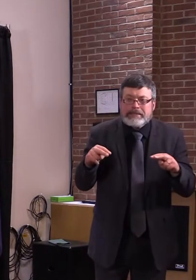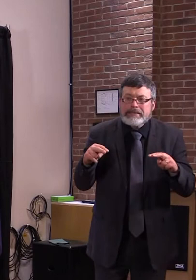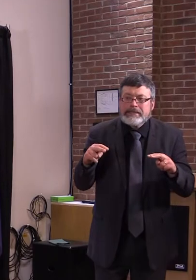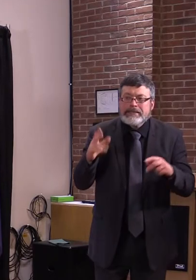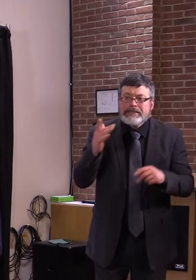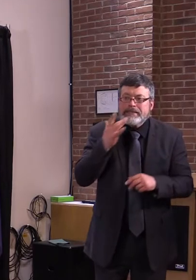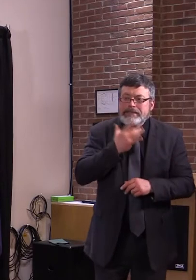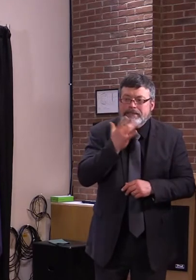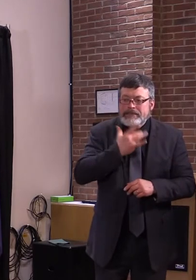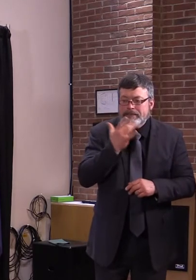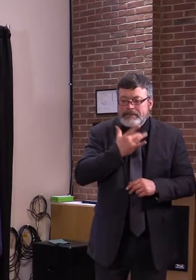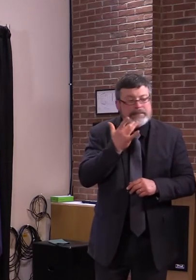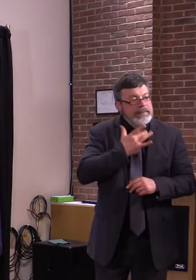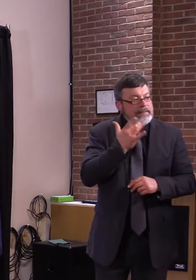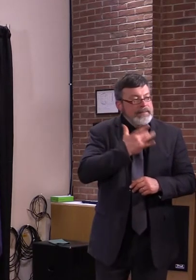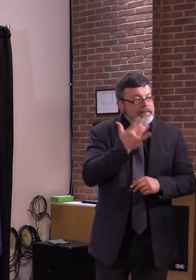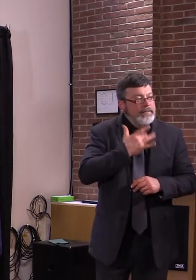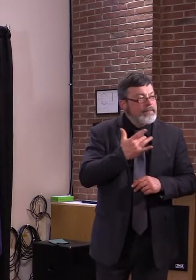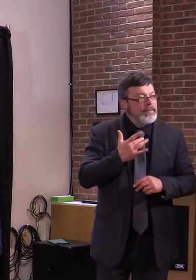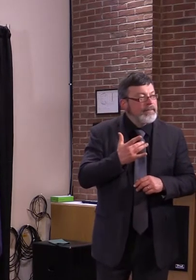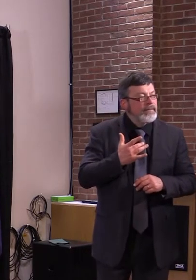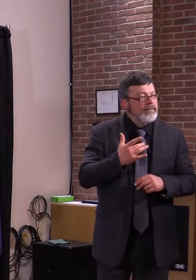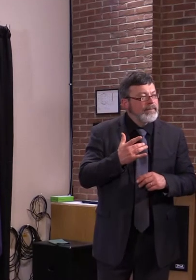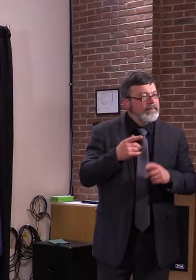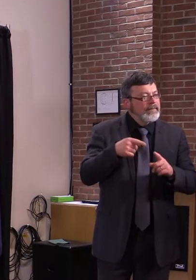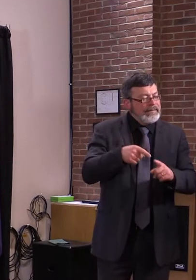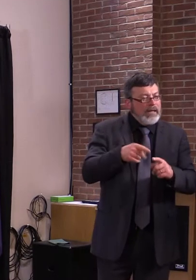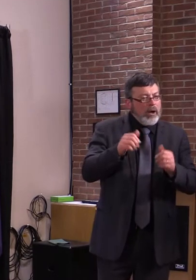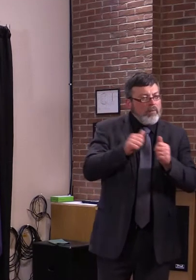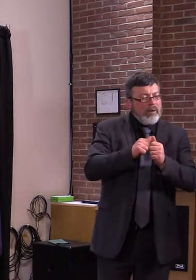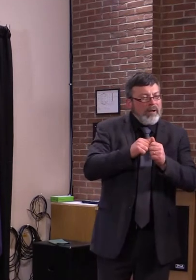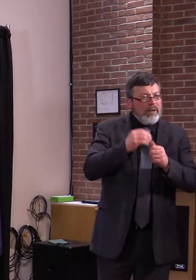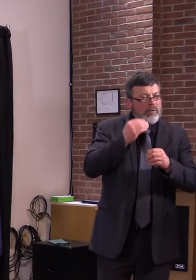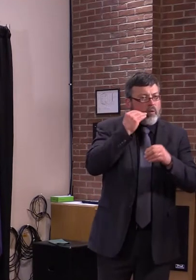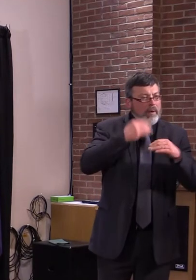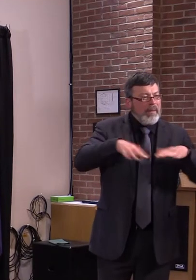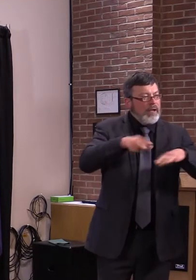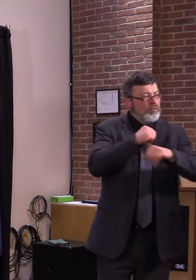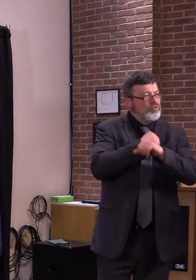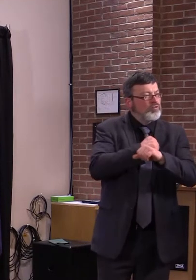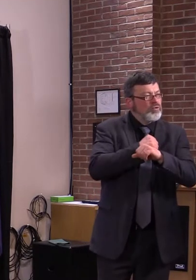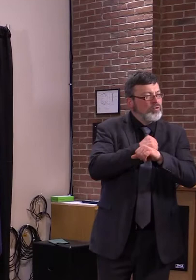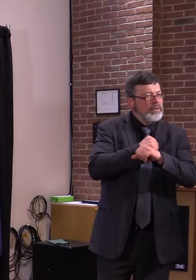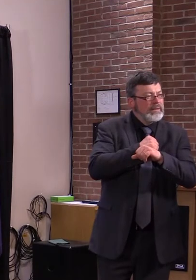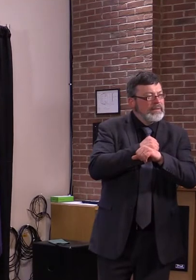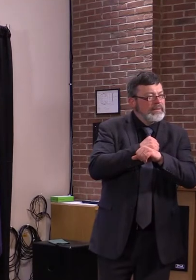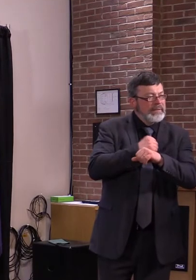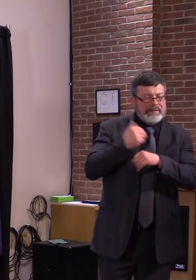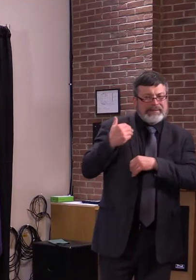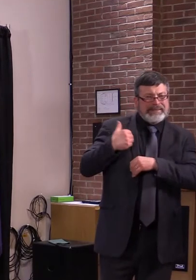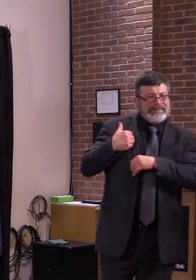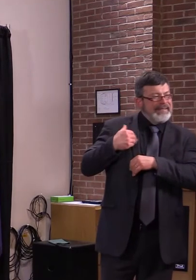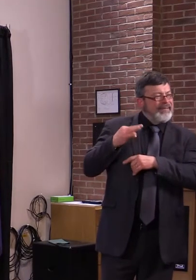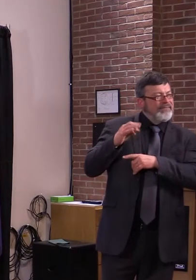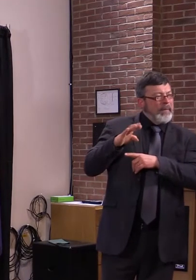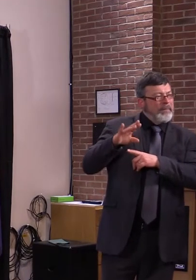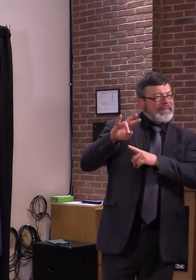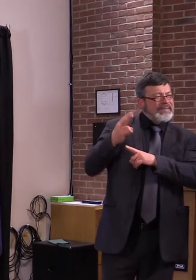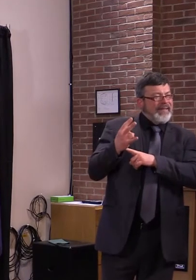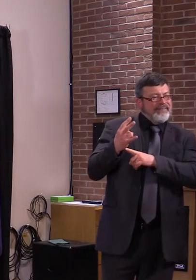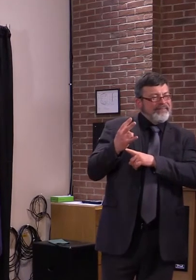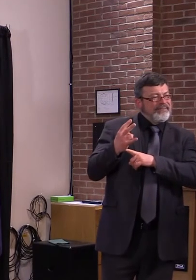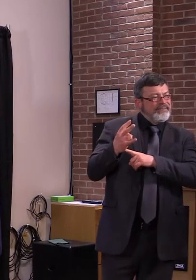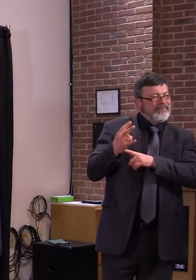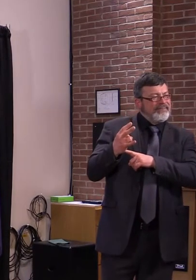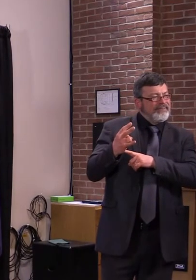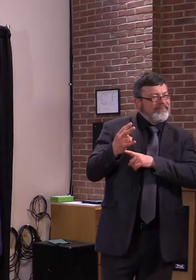pardon. The Department of Homeland Security issued a bulletin on February 7th declaring that people